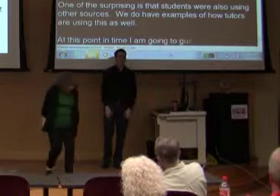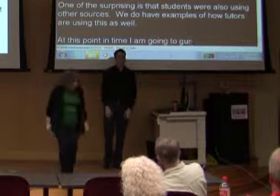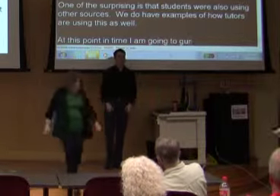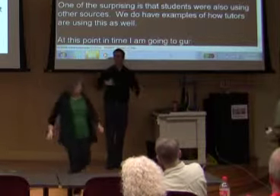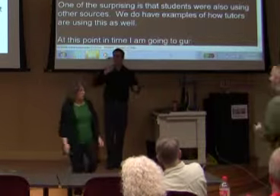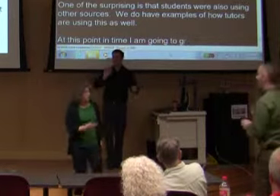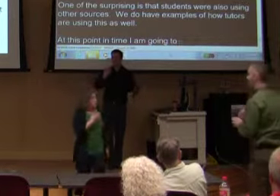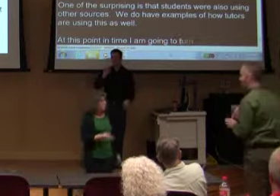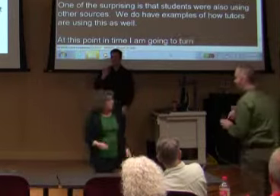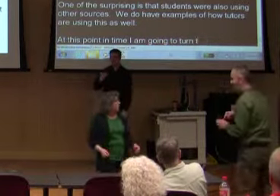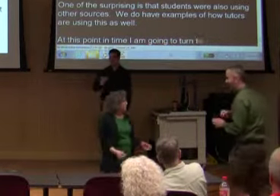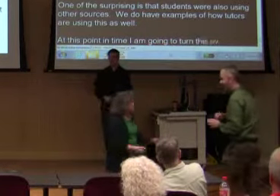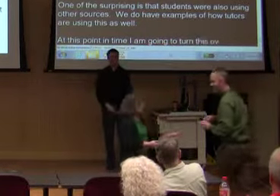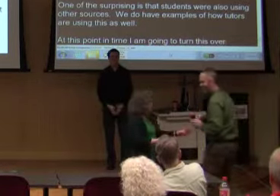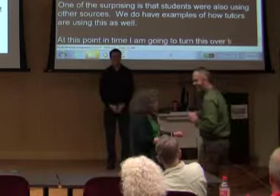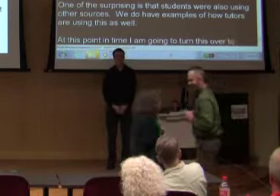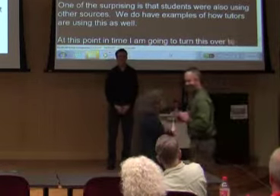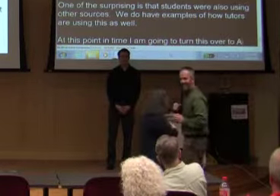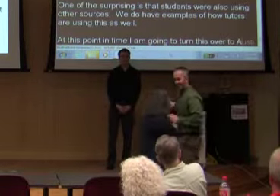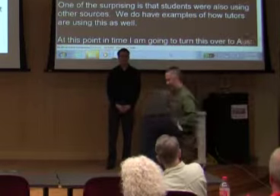Thank you, Lisa.